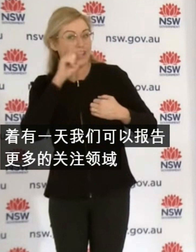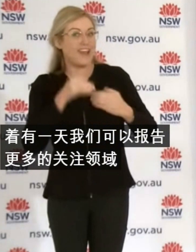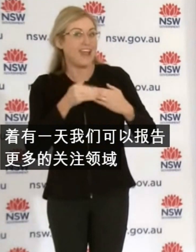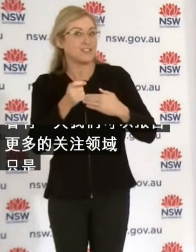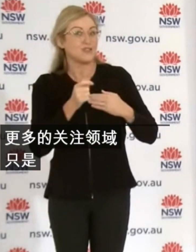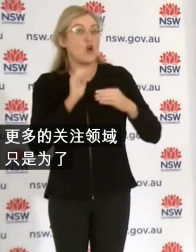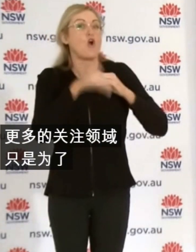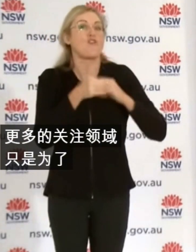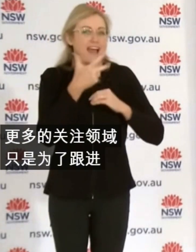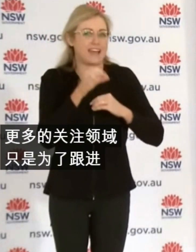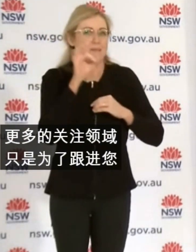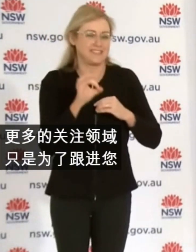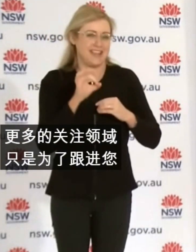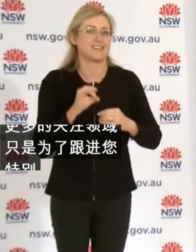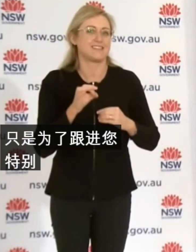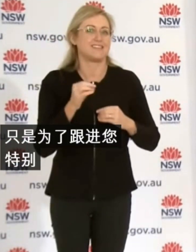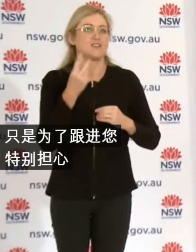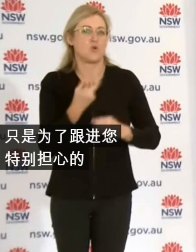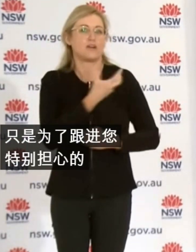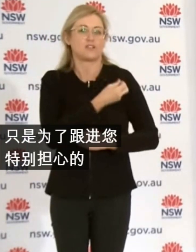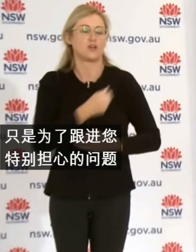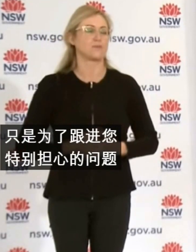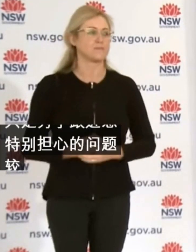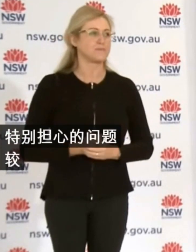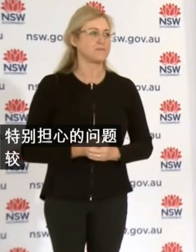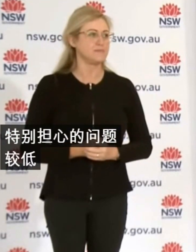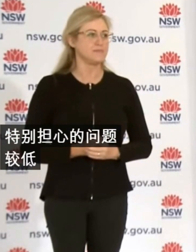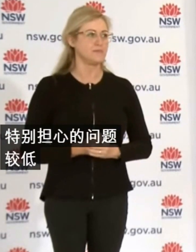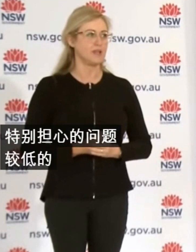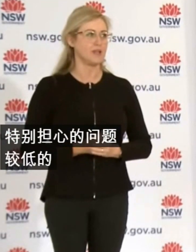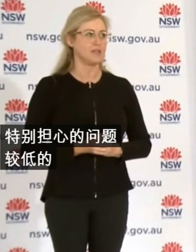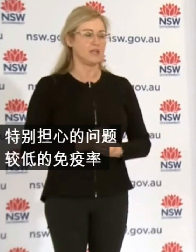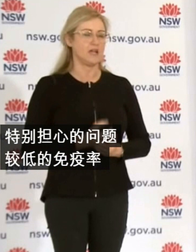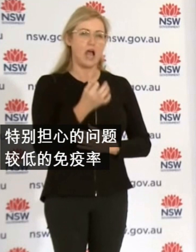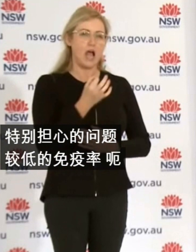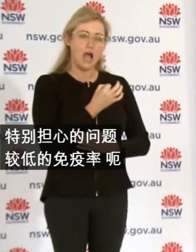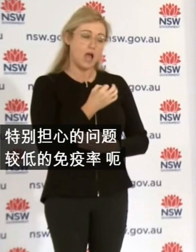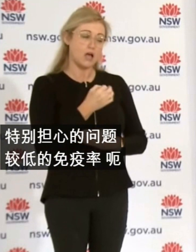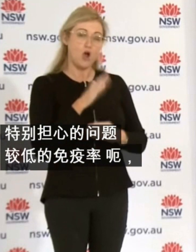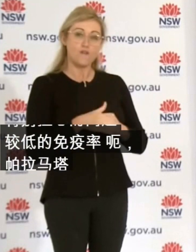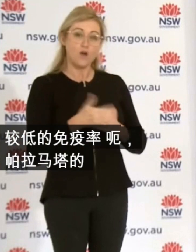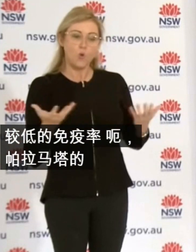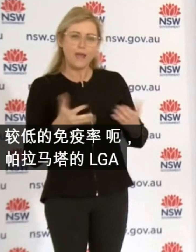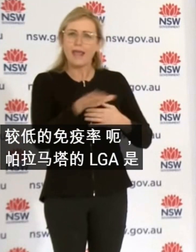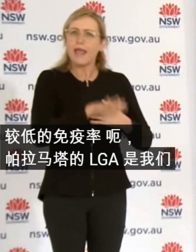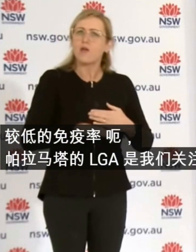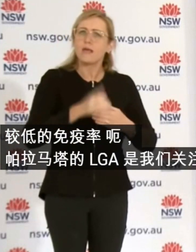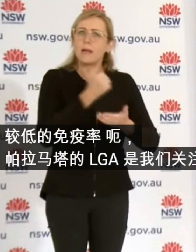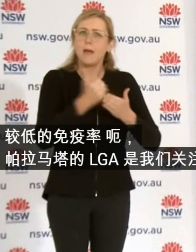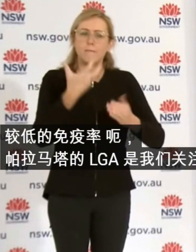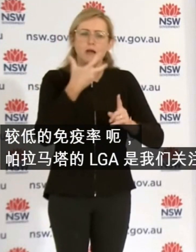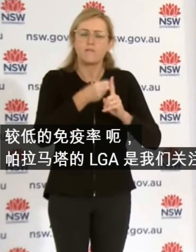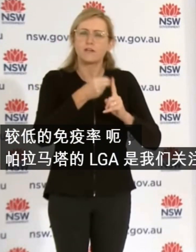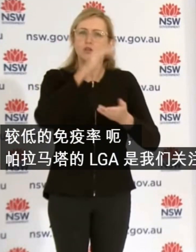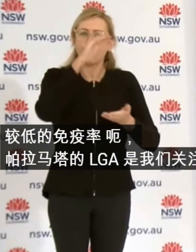of concern, just to follow up on that, are you particularly worried about in terms of lower immunisation rates? The LGA of Parramatta is an area